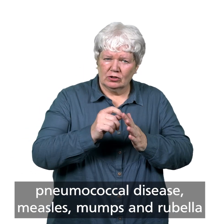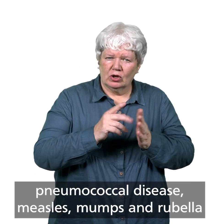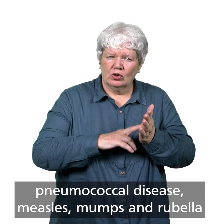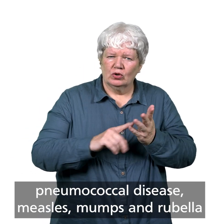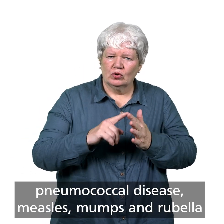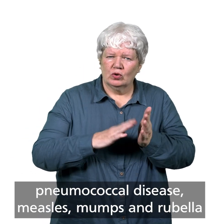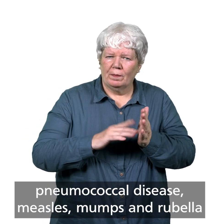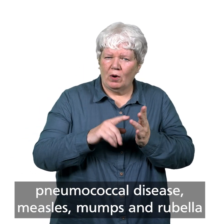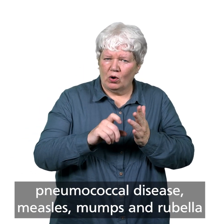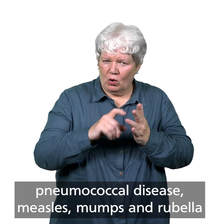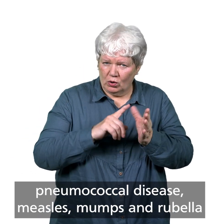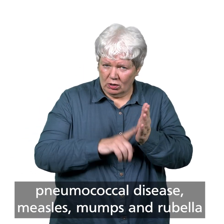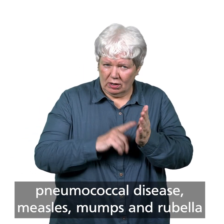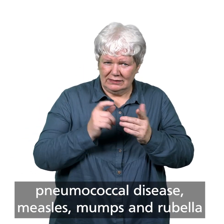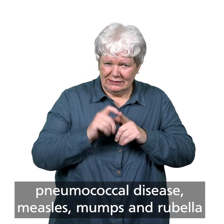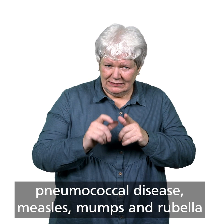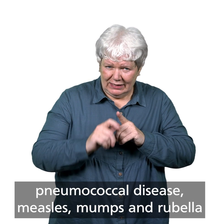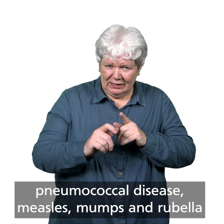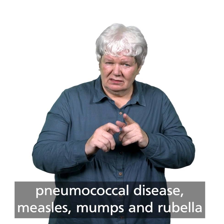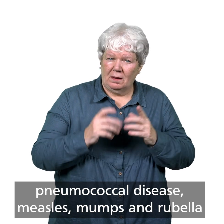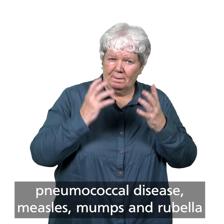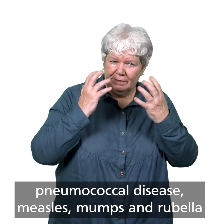pneumococcal disease, measles, mumps, and rubella.